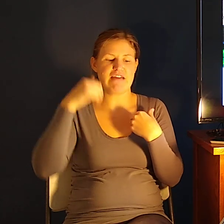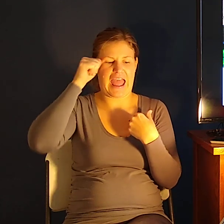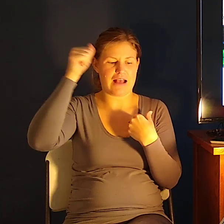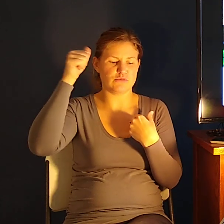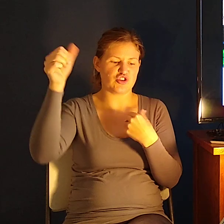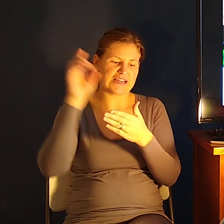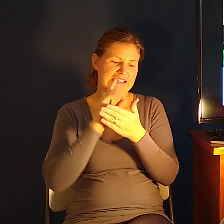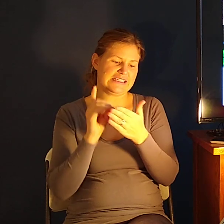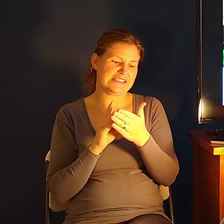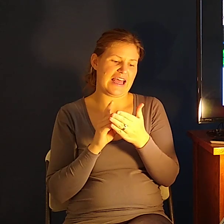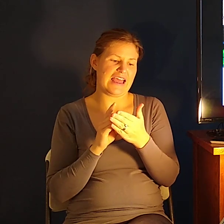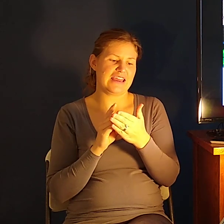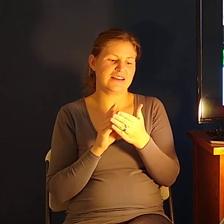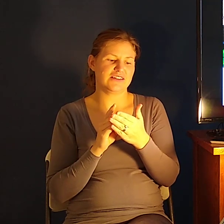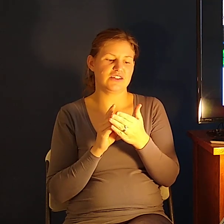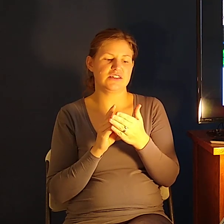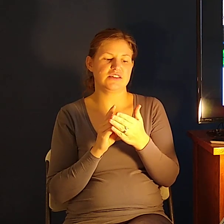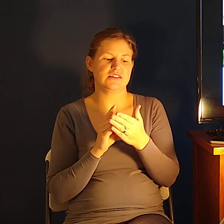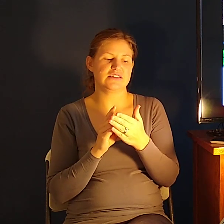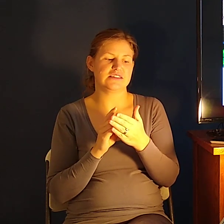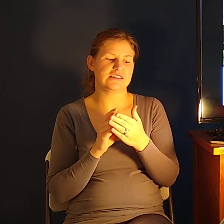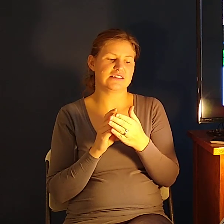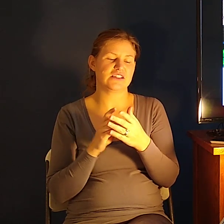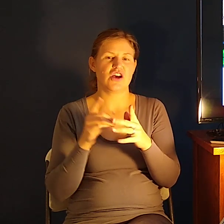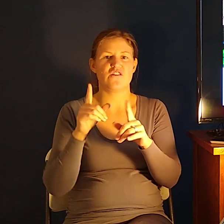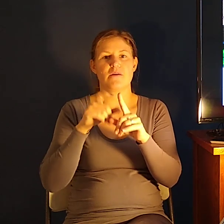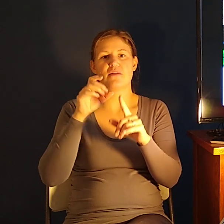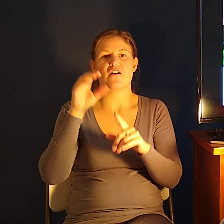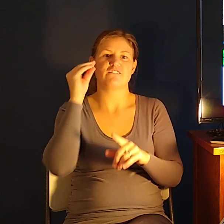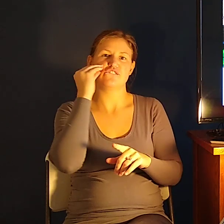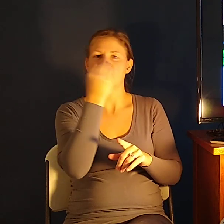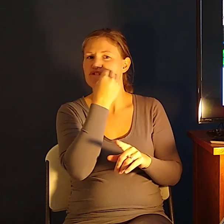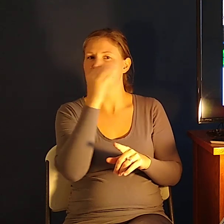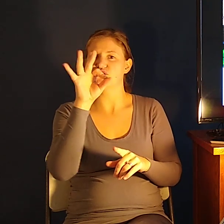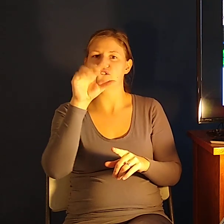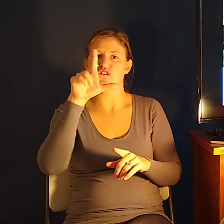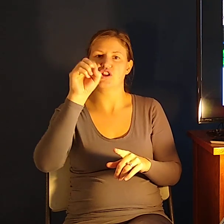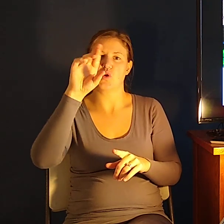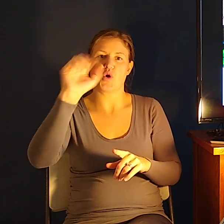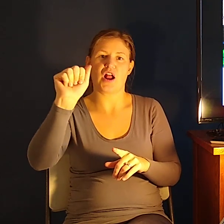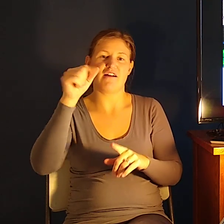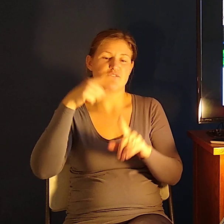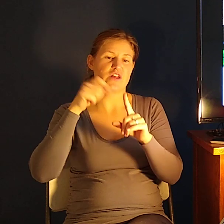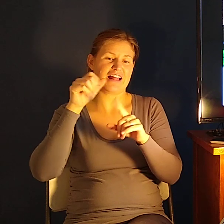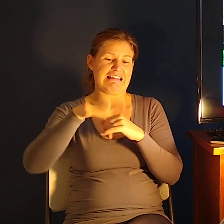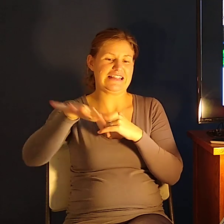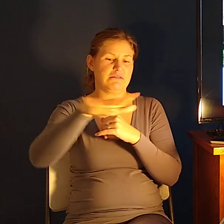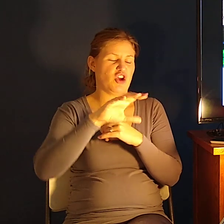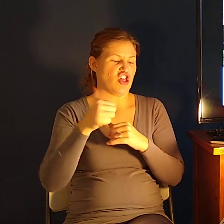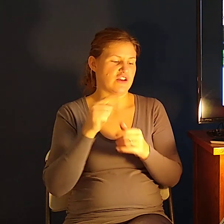designs of the flora of the landscape. And then there's another thing that's very important is